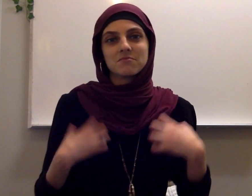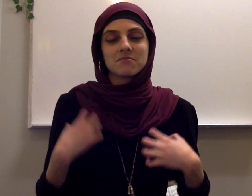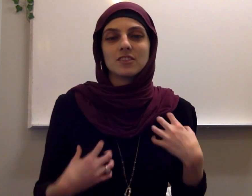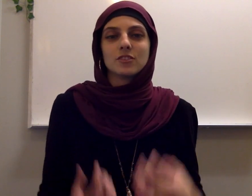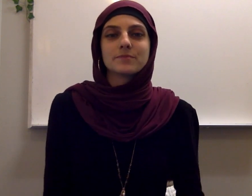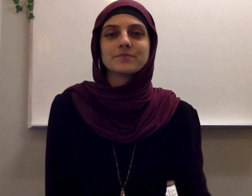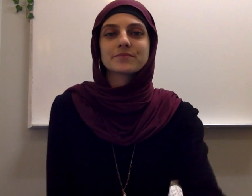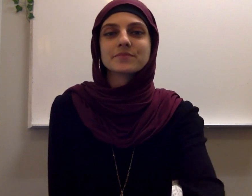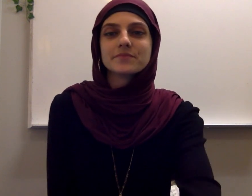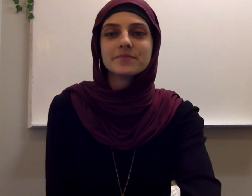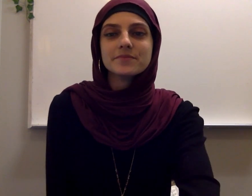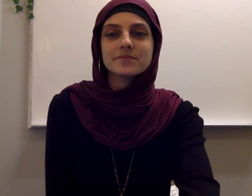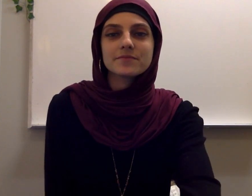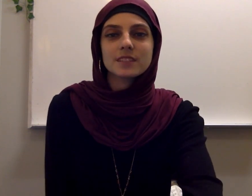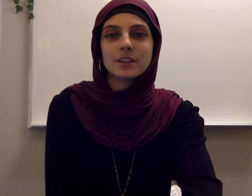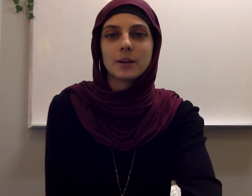itchy. Okay.